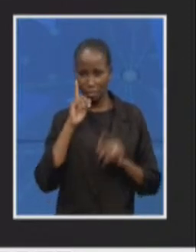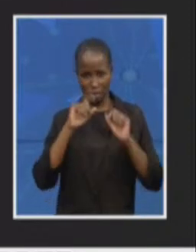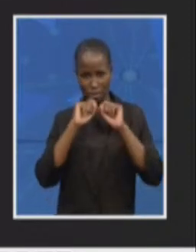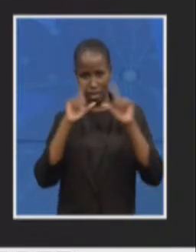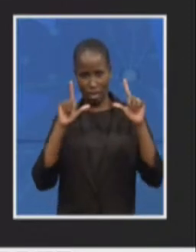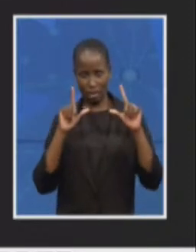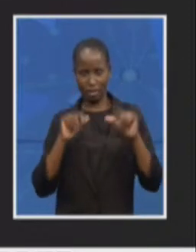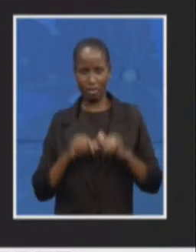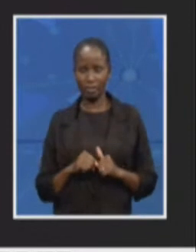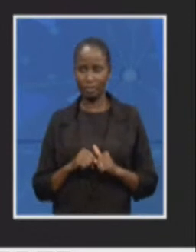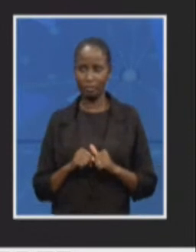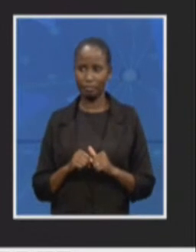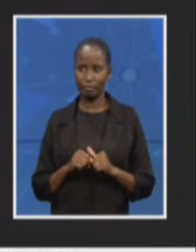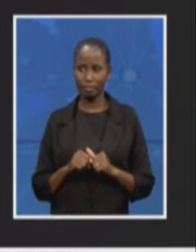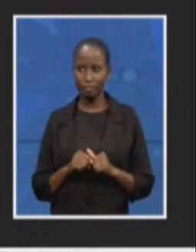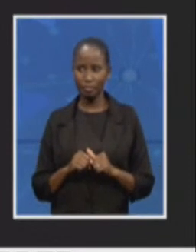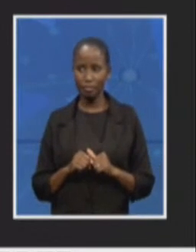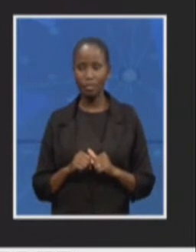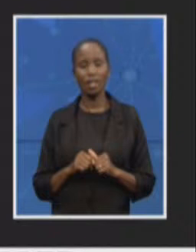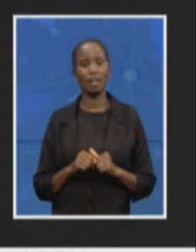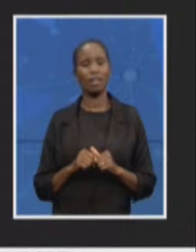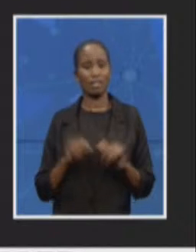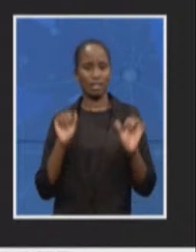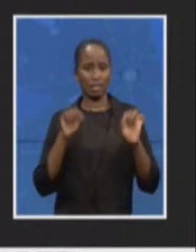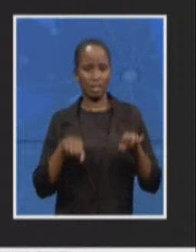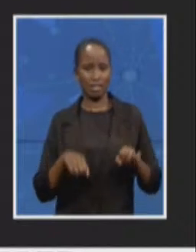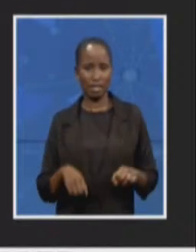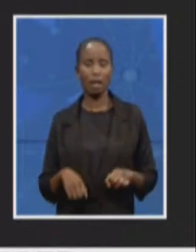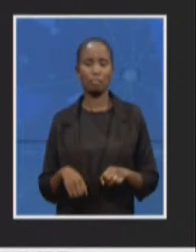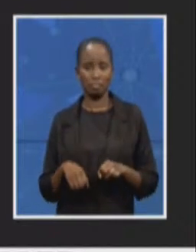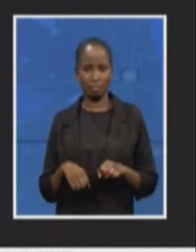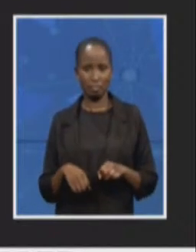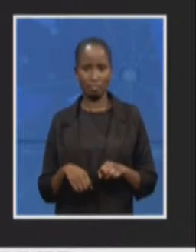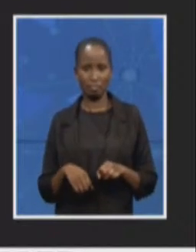Okay. No, I couldn't get it to be full here for some reason.